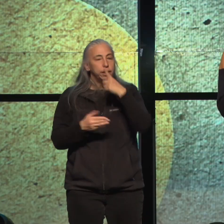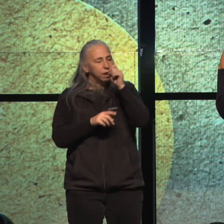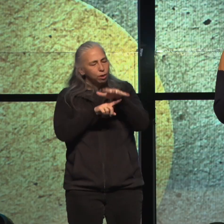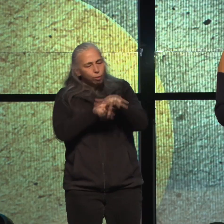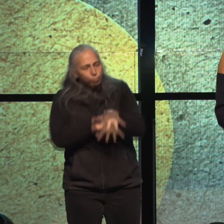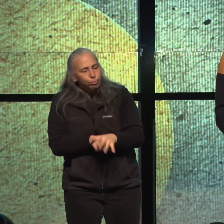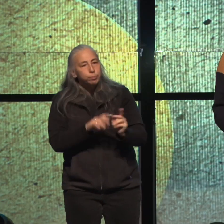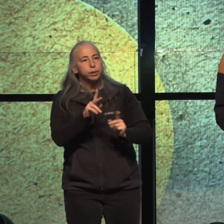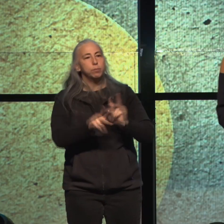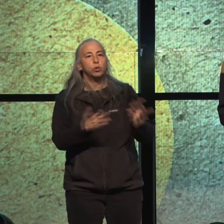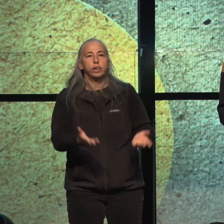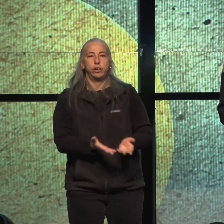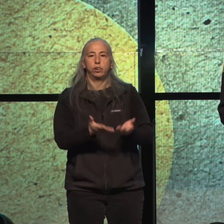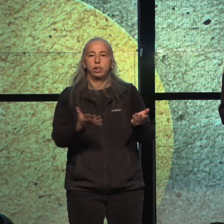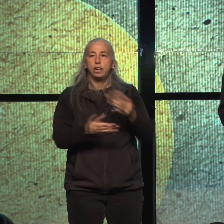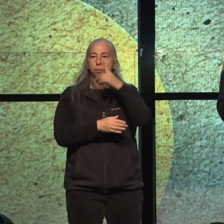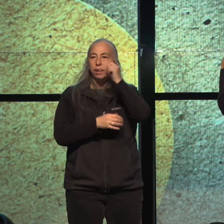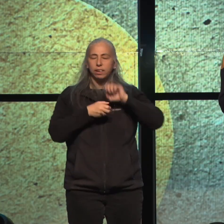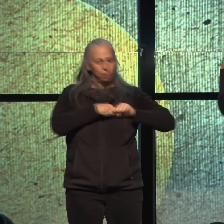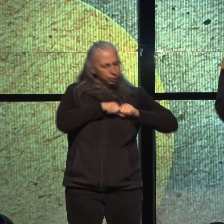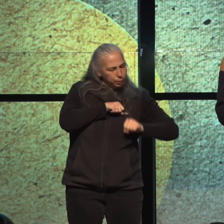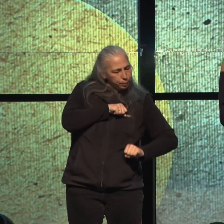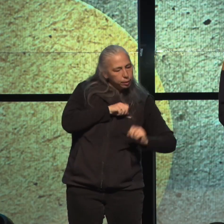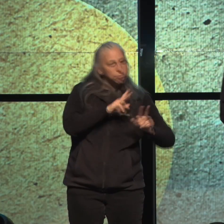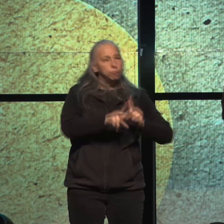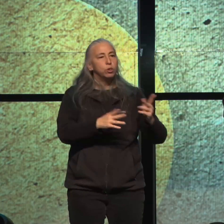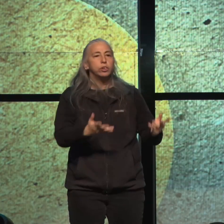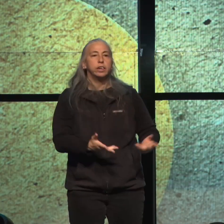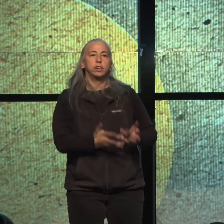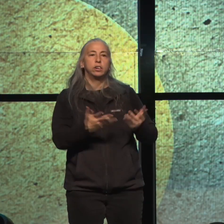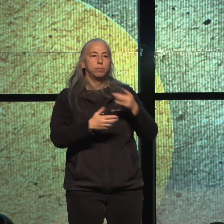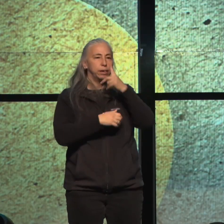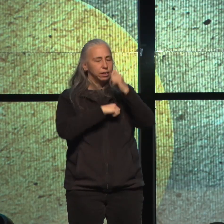because the brokenhearted are here, because the poor are here.